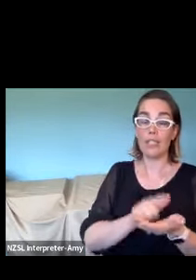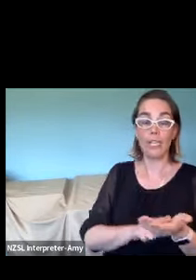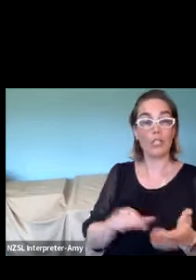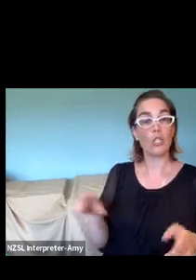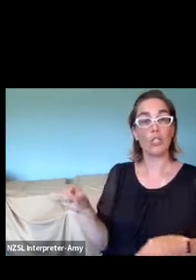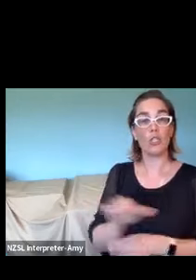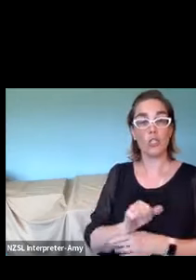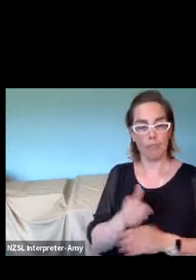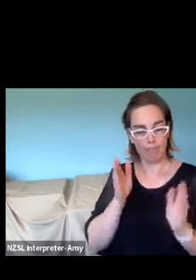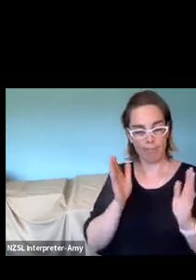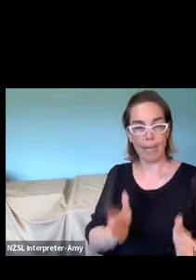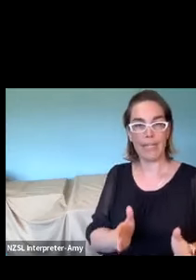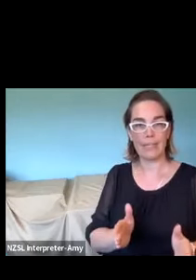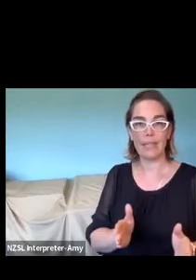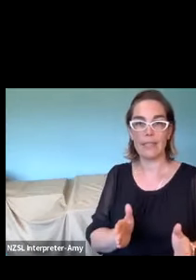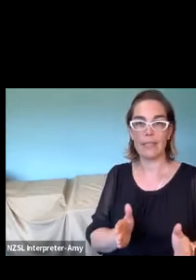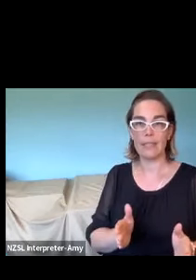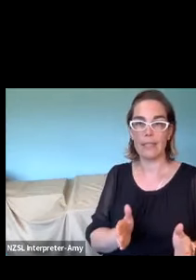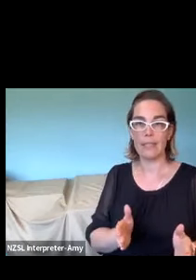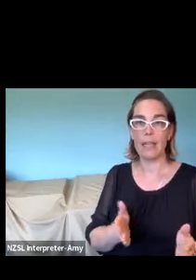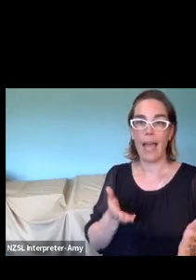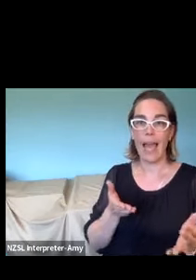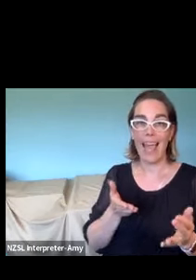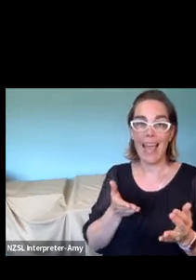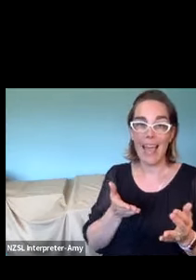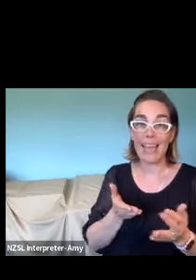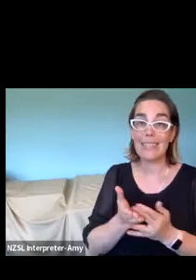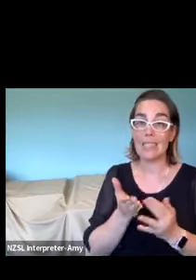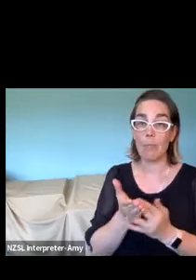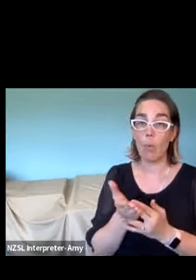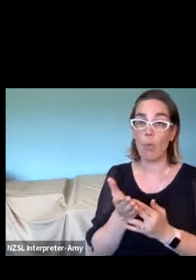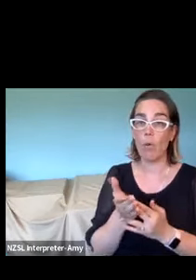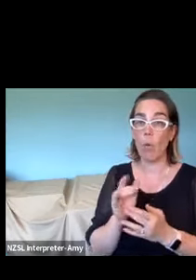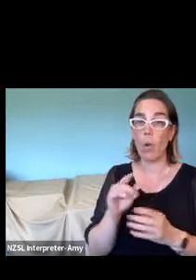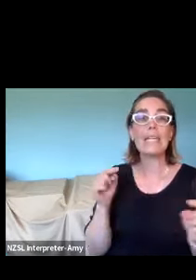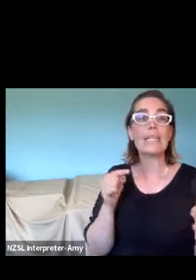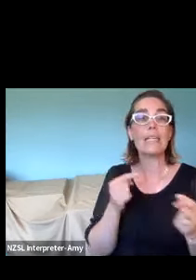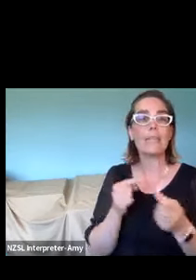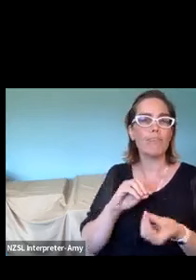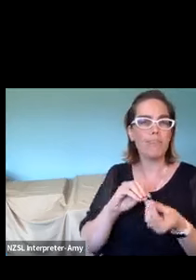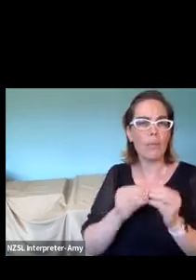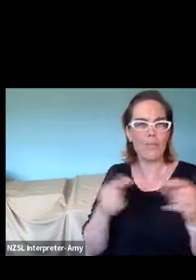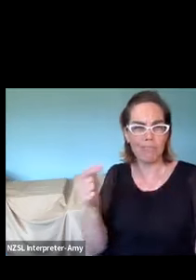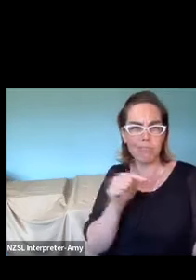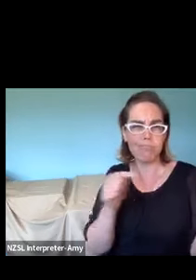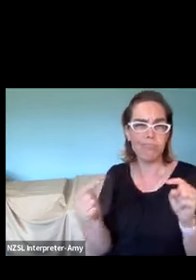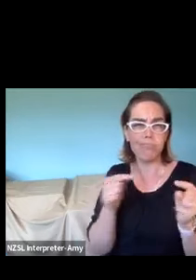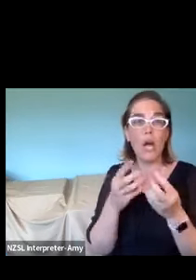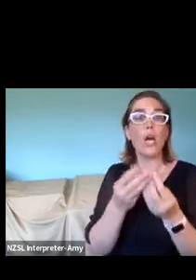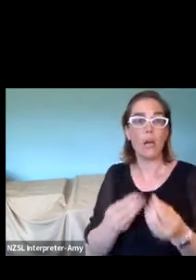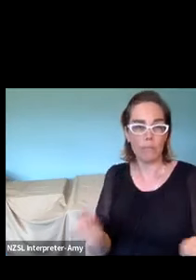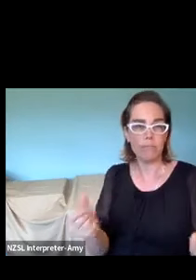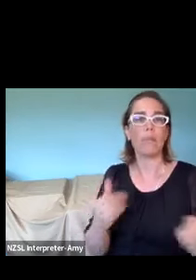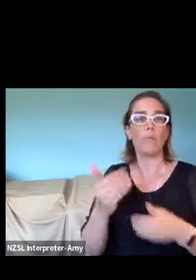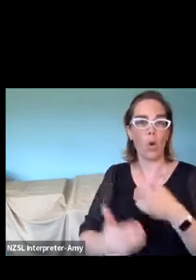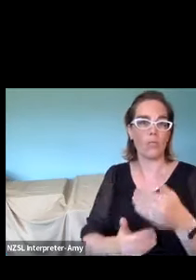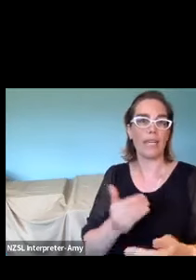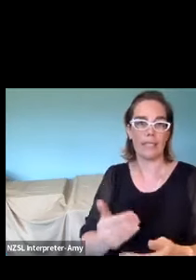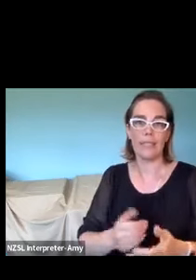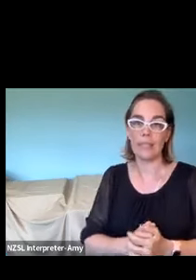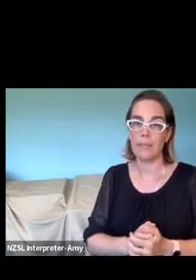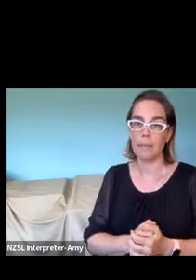accessible, free and just complaints and dispute resolution process for accessibility through the proposed Accessibility for New